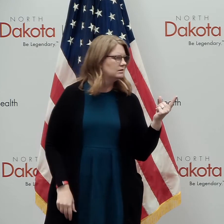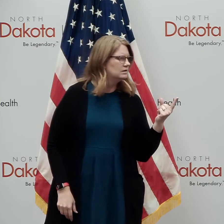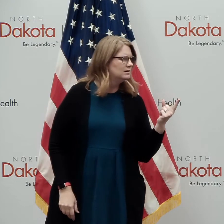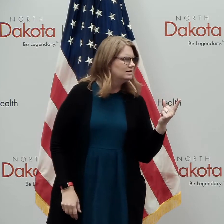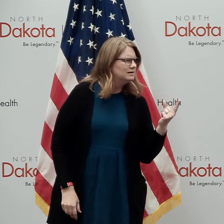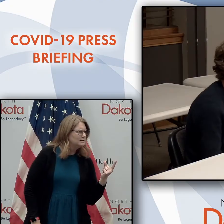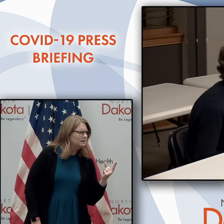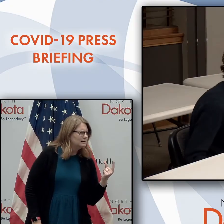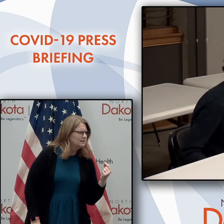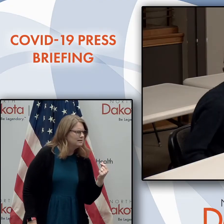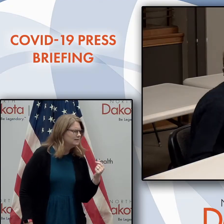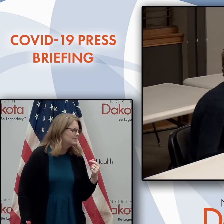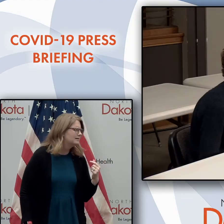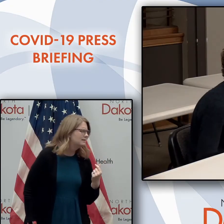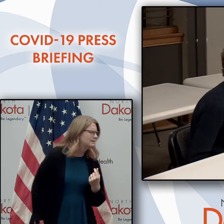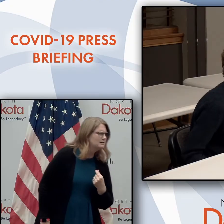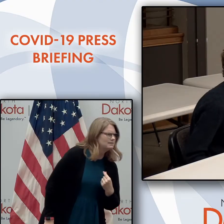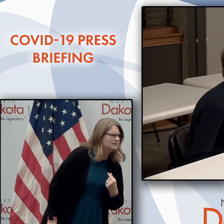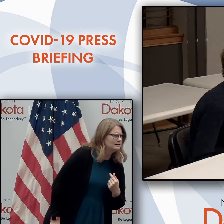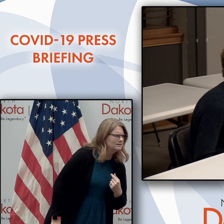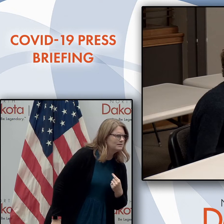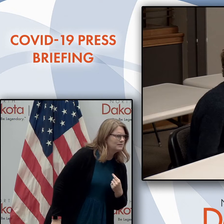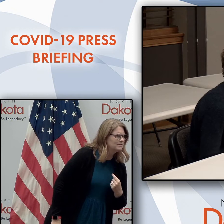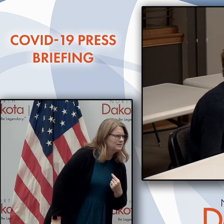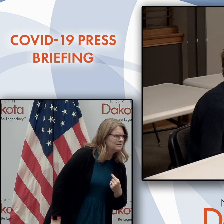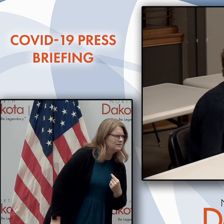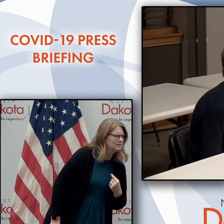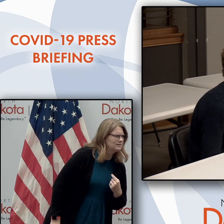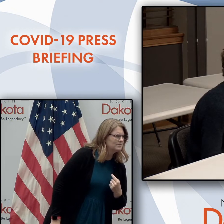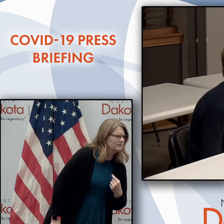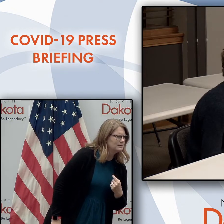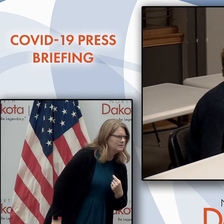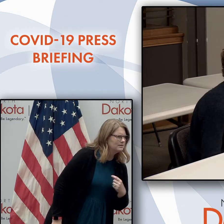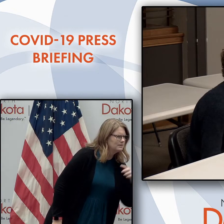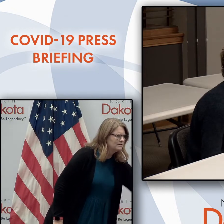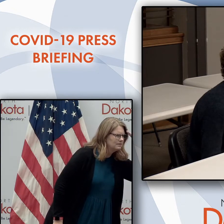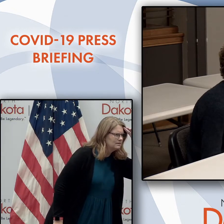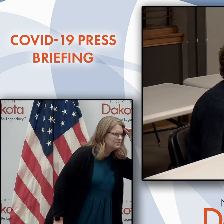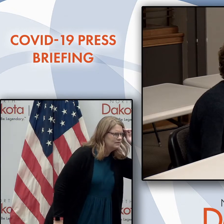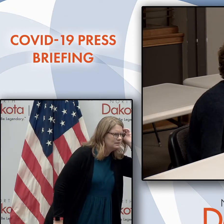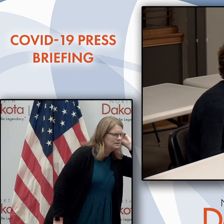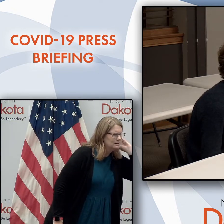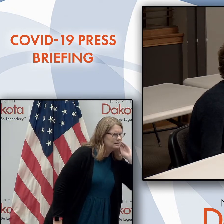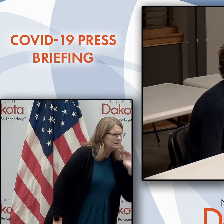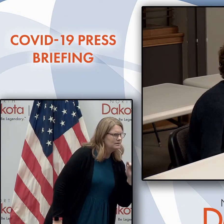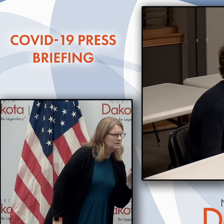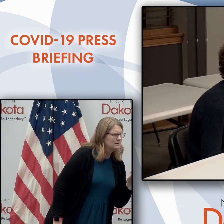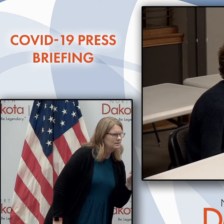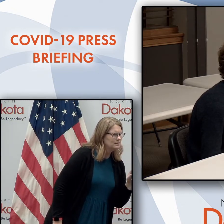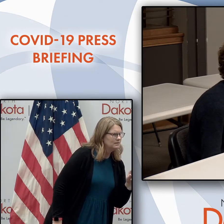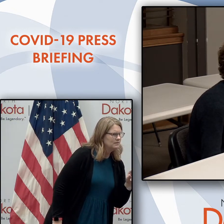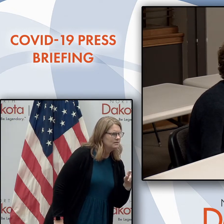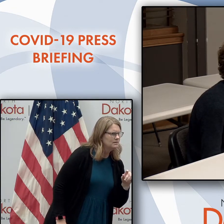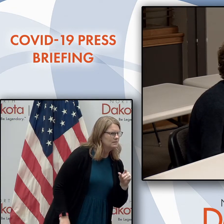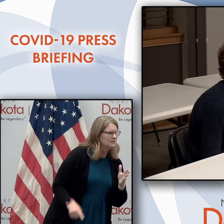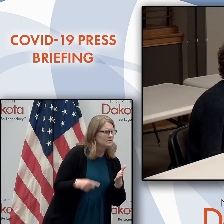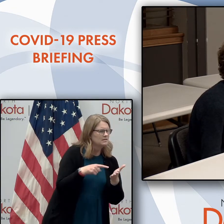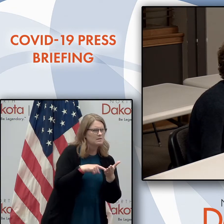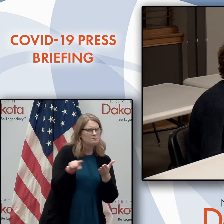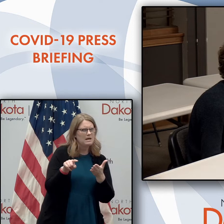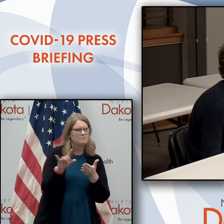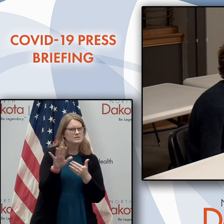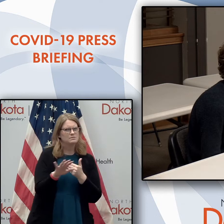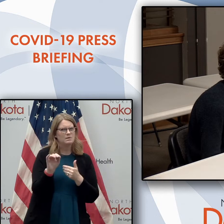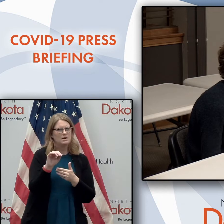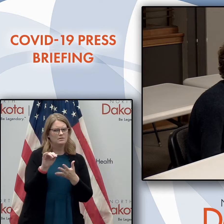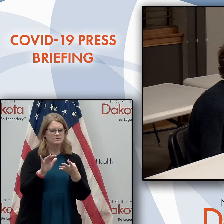Appreciate that. And then I also saw in the press release put out during this meeting that those payments aren't expected to go out until mid-September.